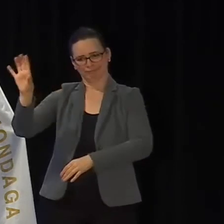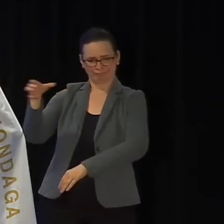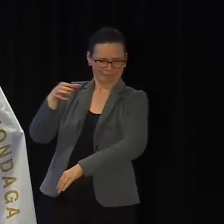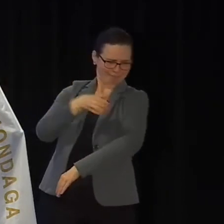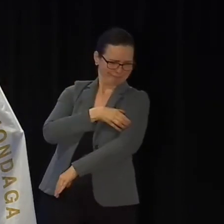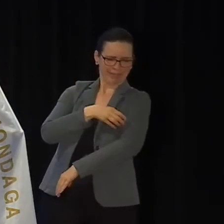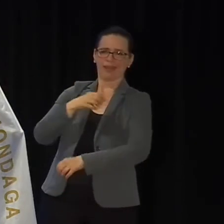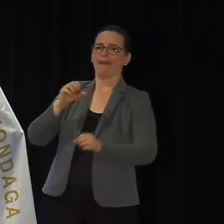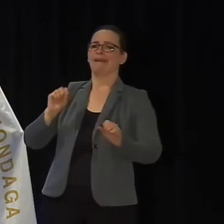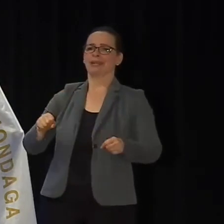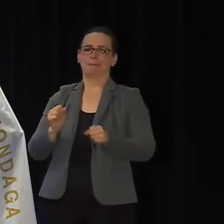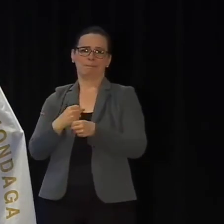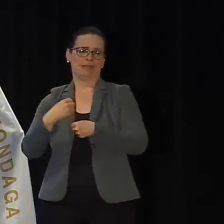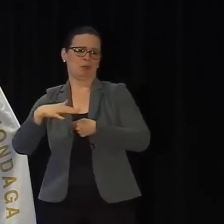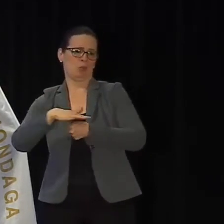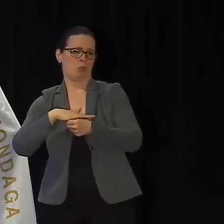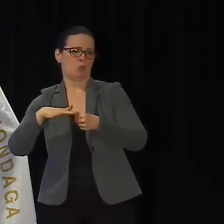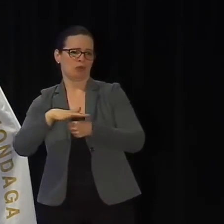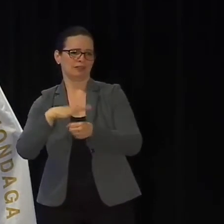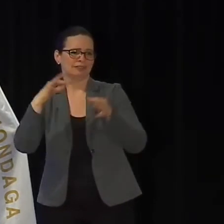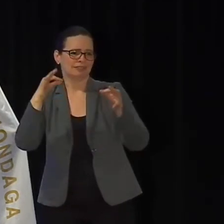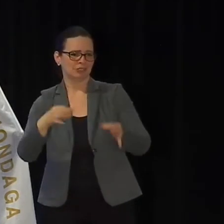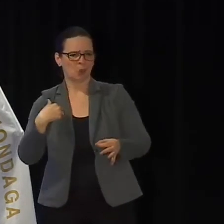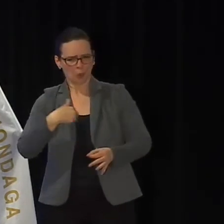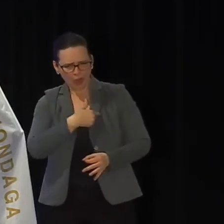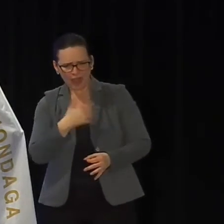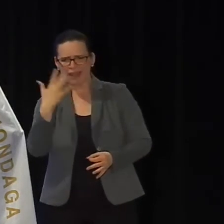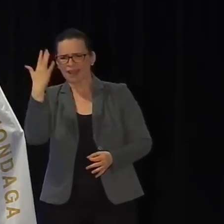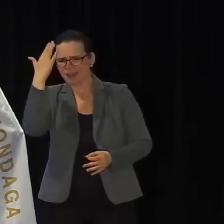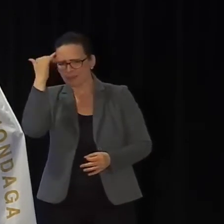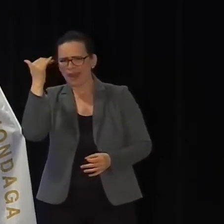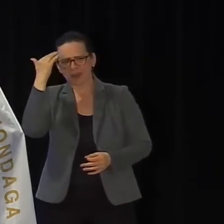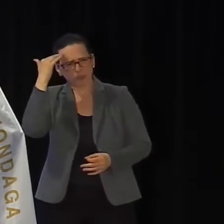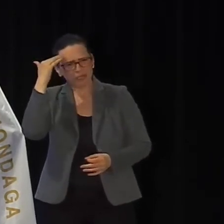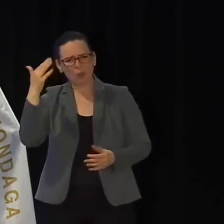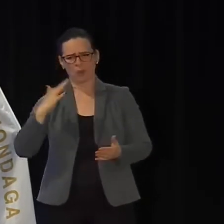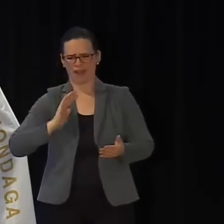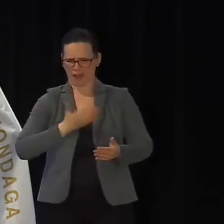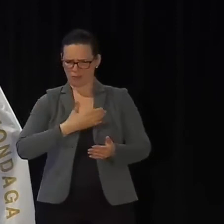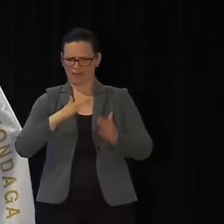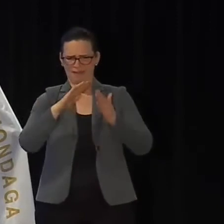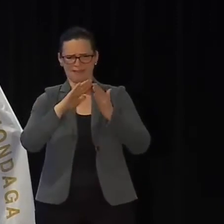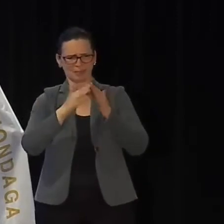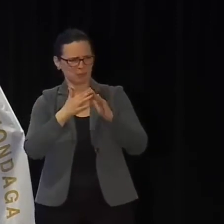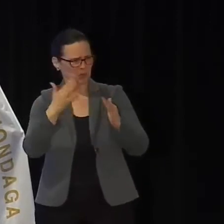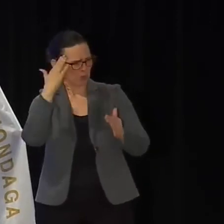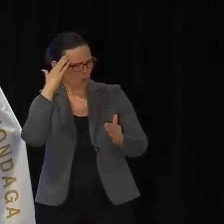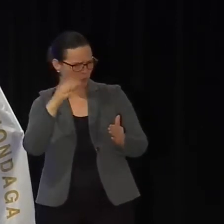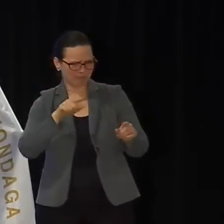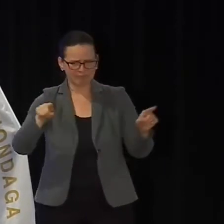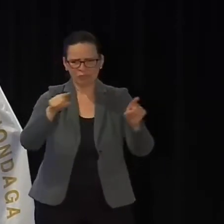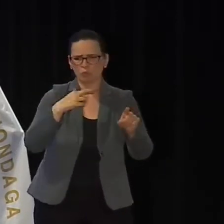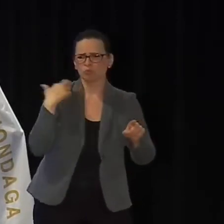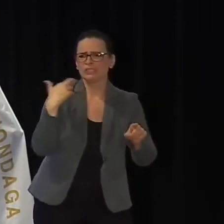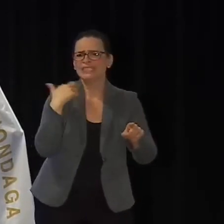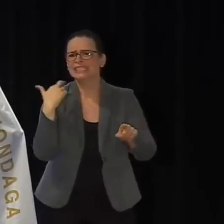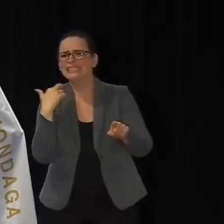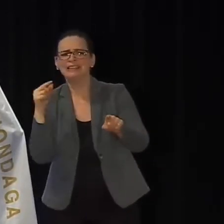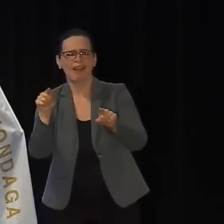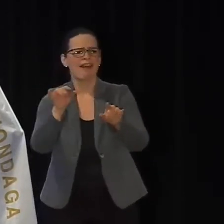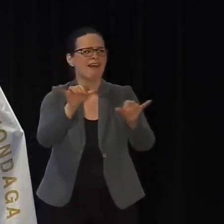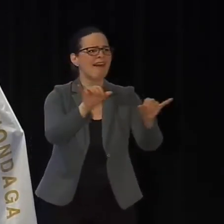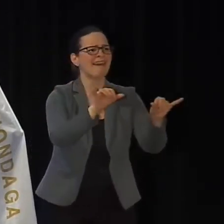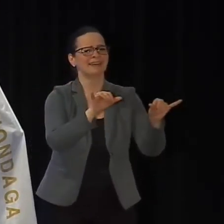understand in New York City when there's a 5% positive rate and you have all those people there having